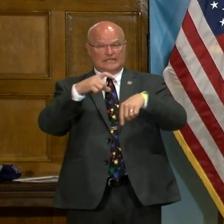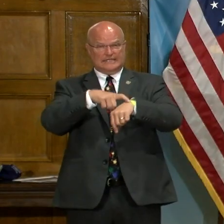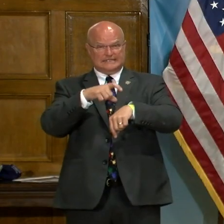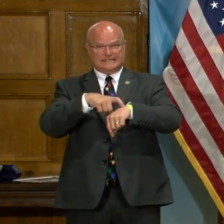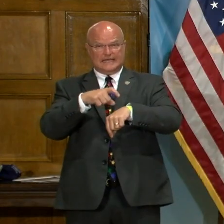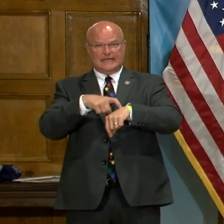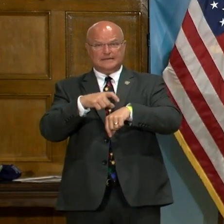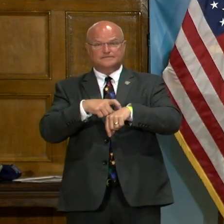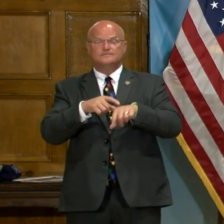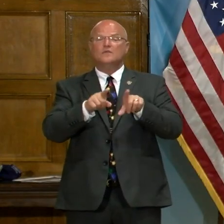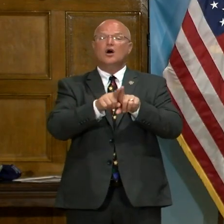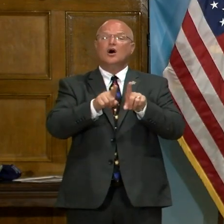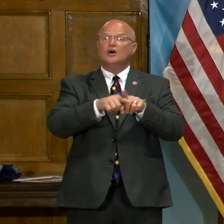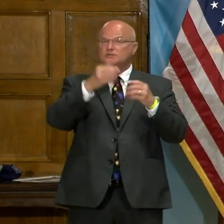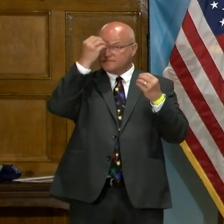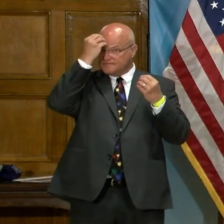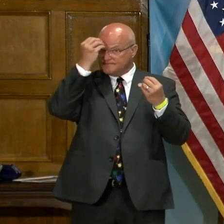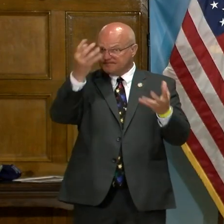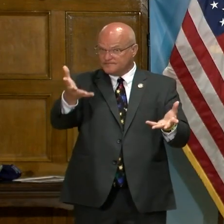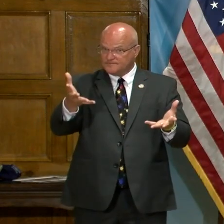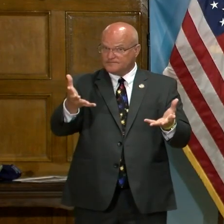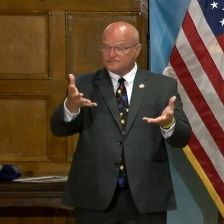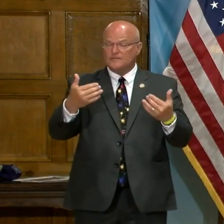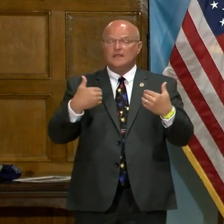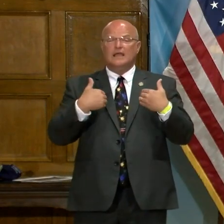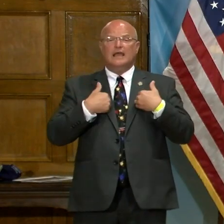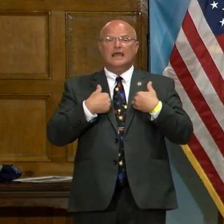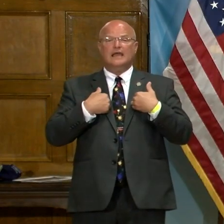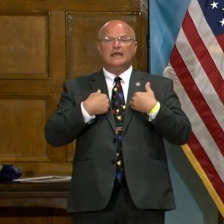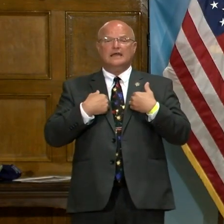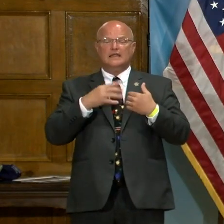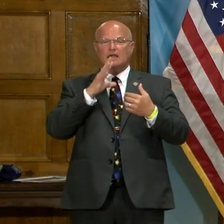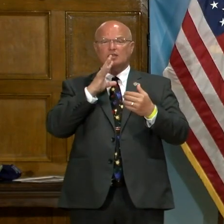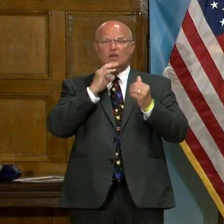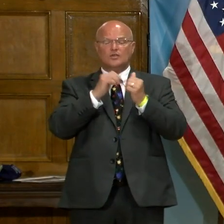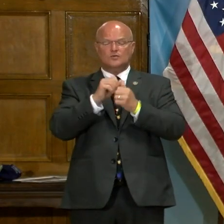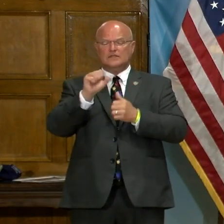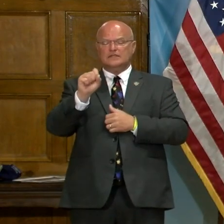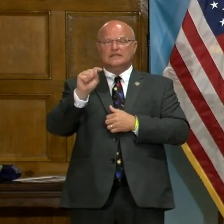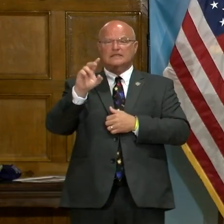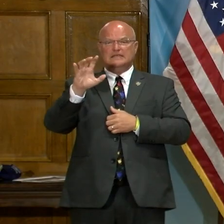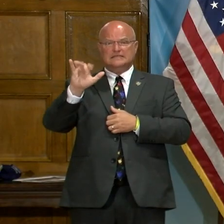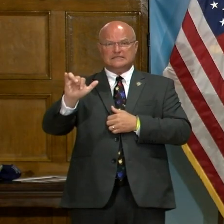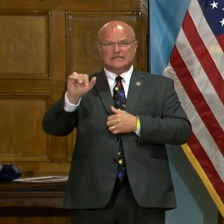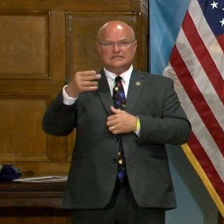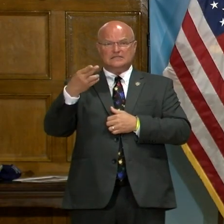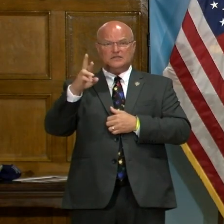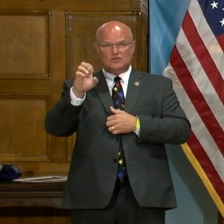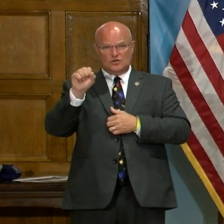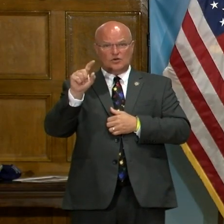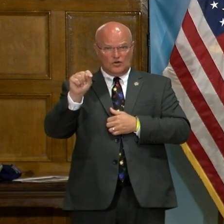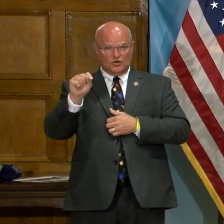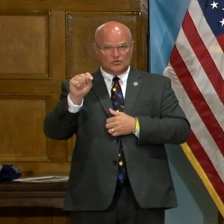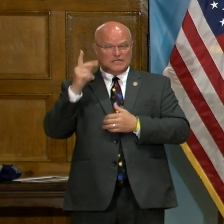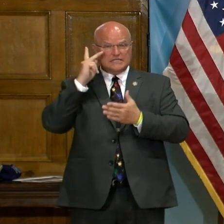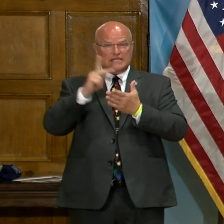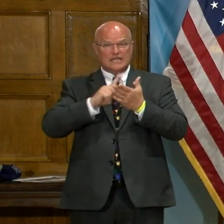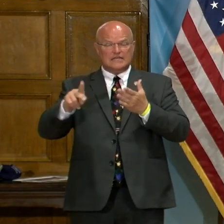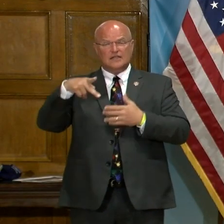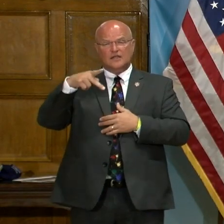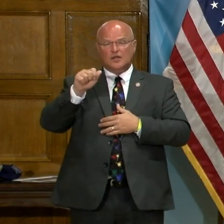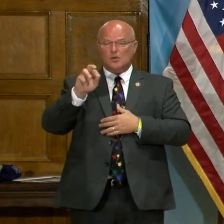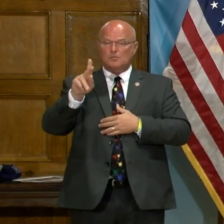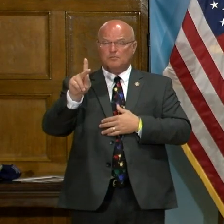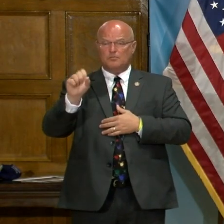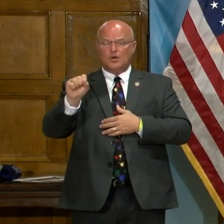season. I also wanted to mention I had checked with Stacy Hurst, our Secretary of Parks and Heritage